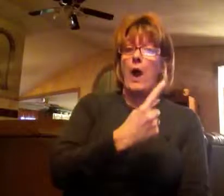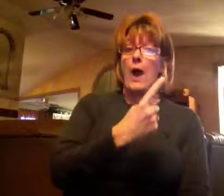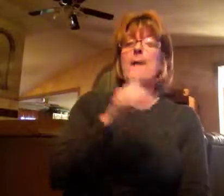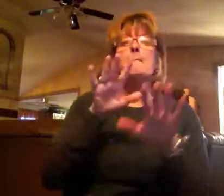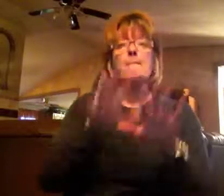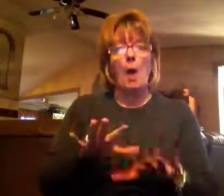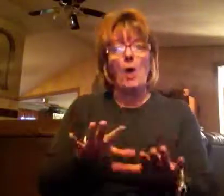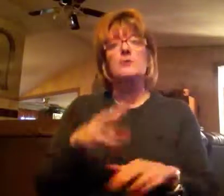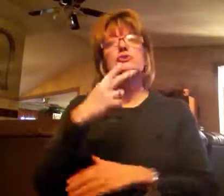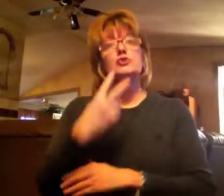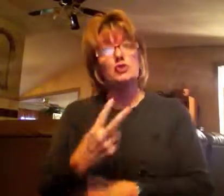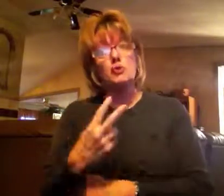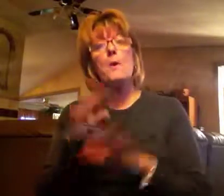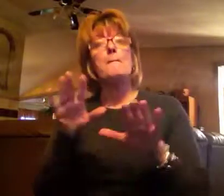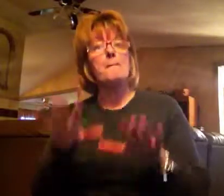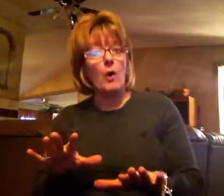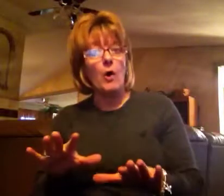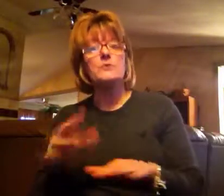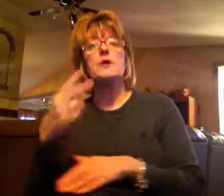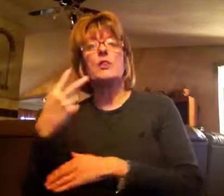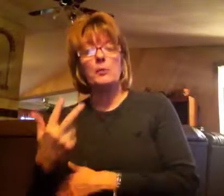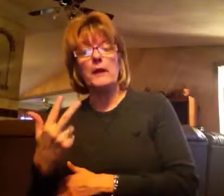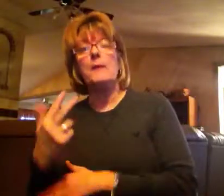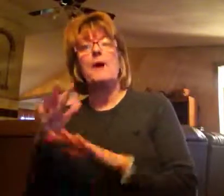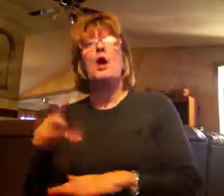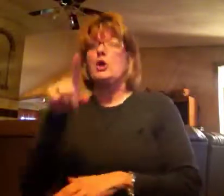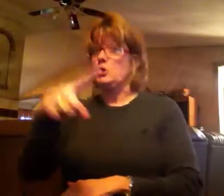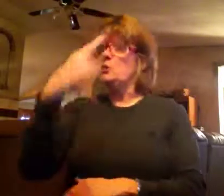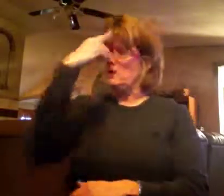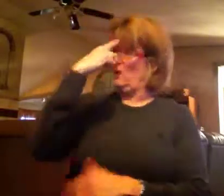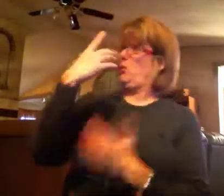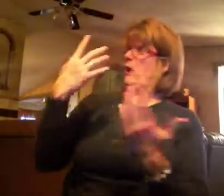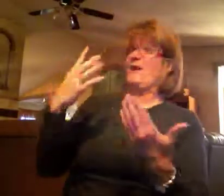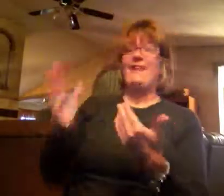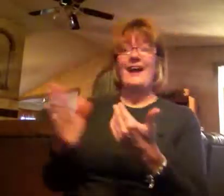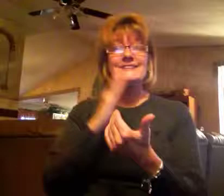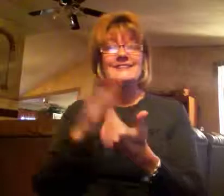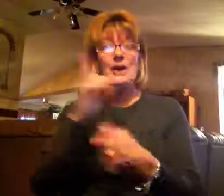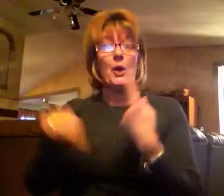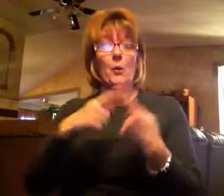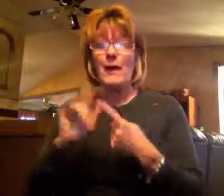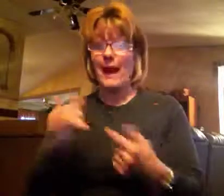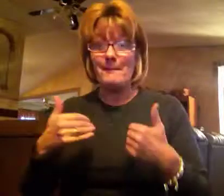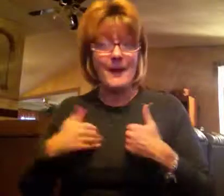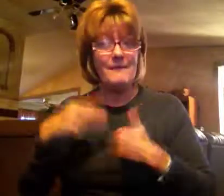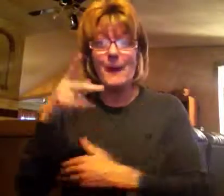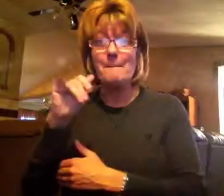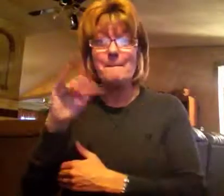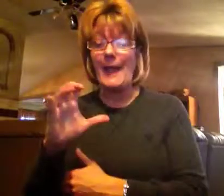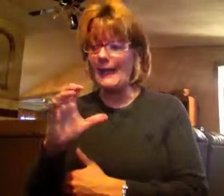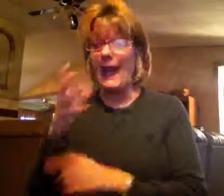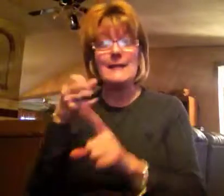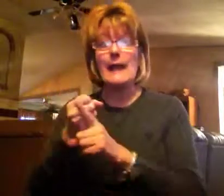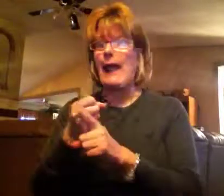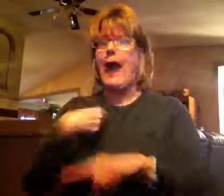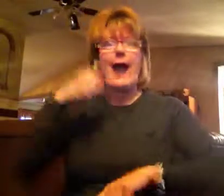thinking, that's a whole lot easier said than done. When I'm having a panic attack, I can't even think. And that's why you're not going to say